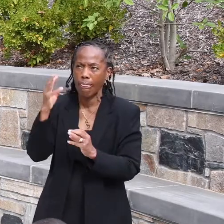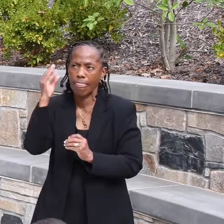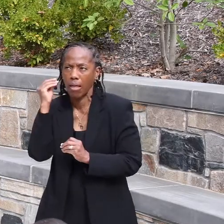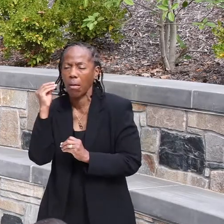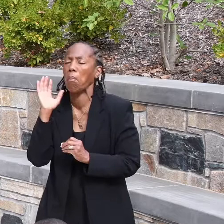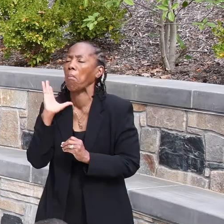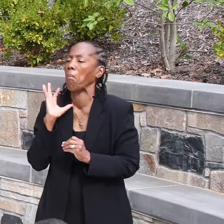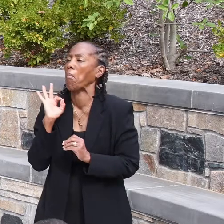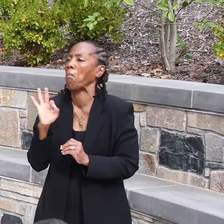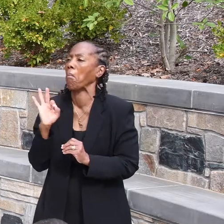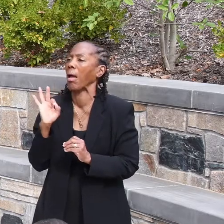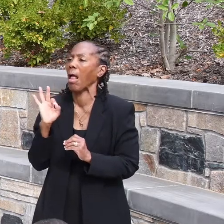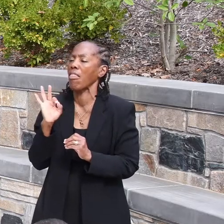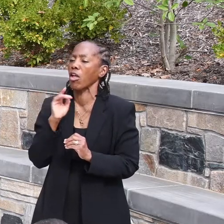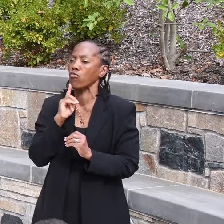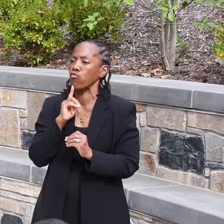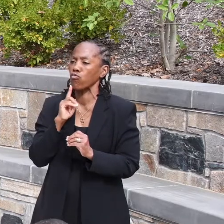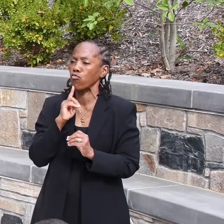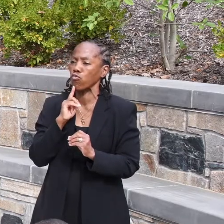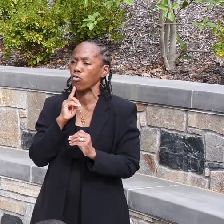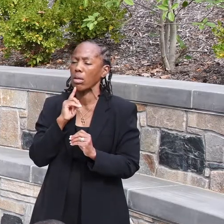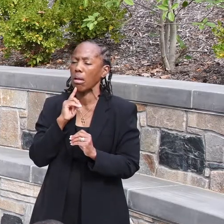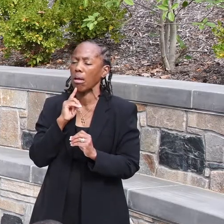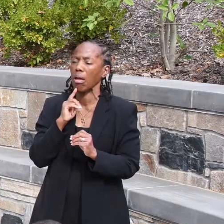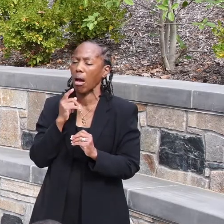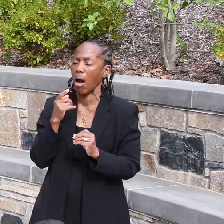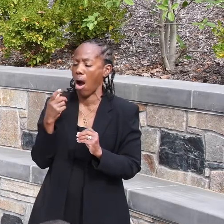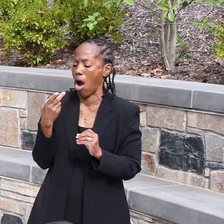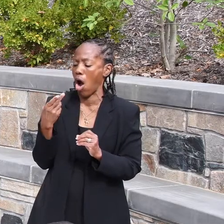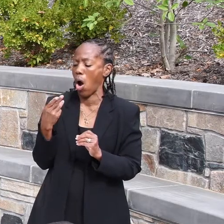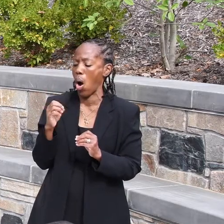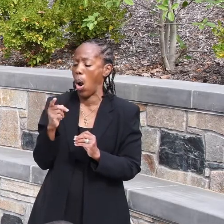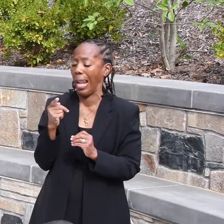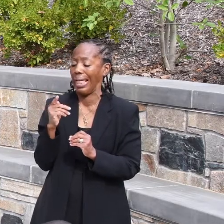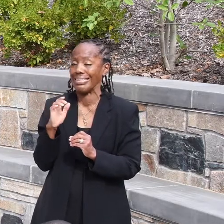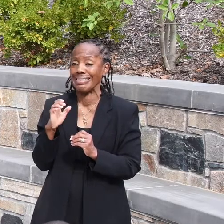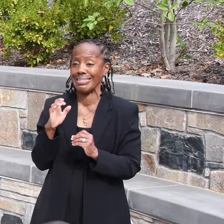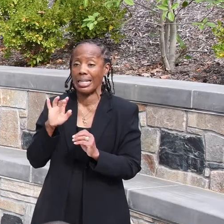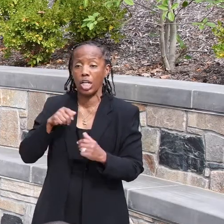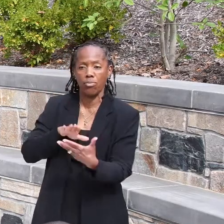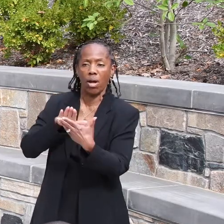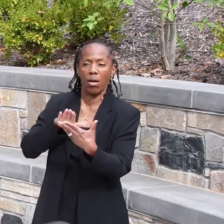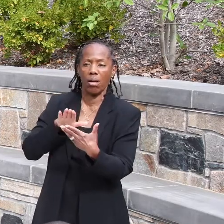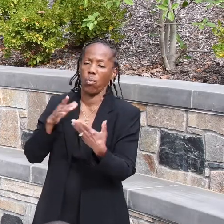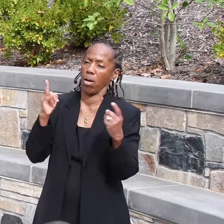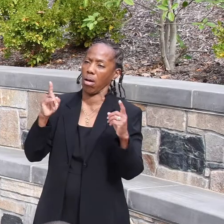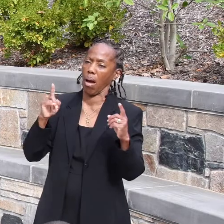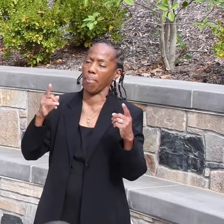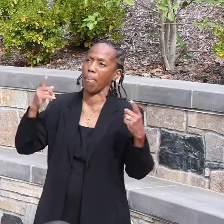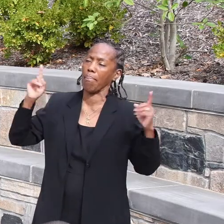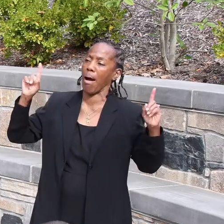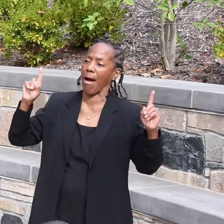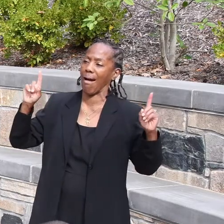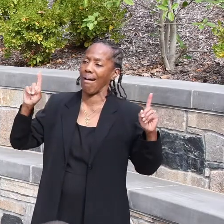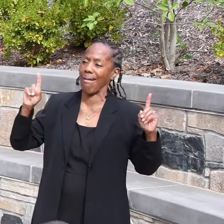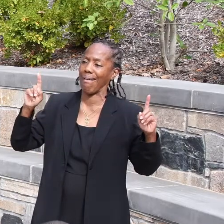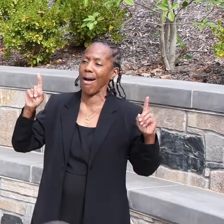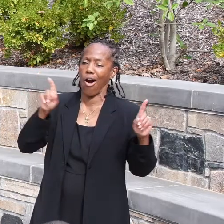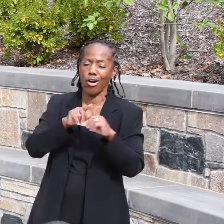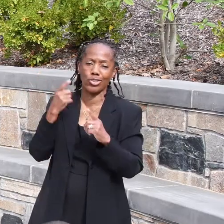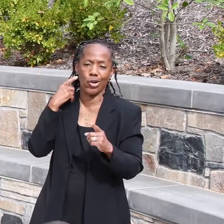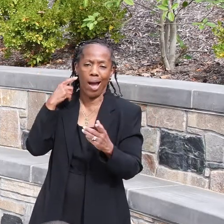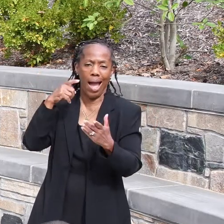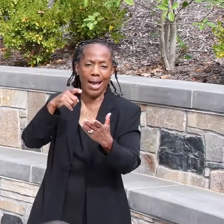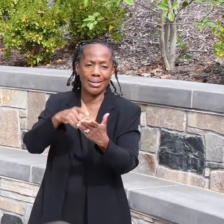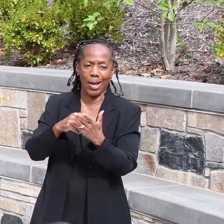thoughtfully, and take a truly holistic approach, we will accomplish great things. I'd also like to